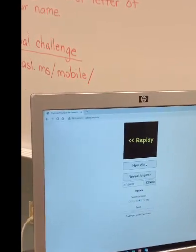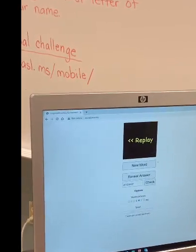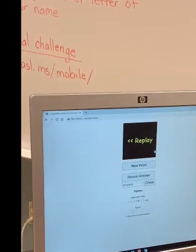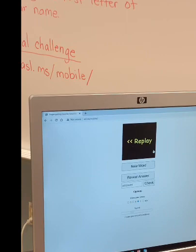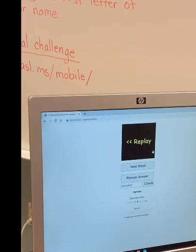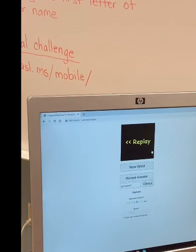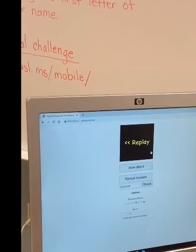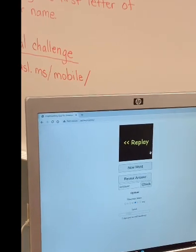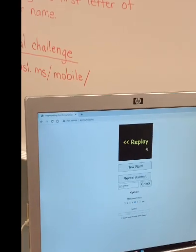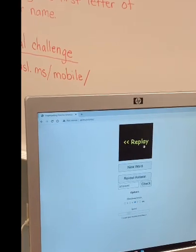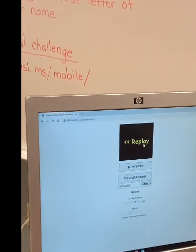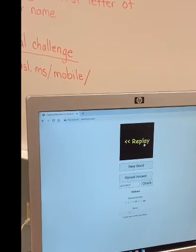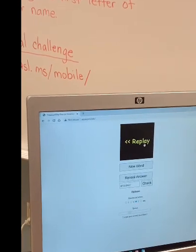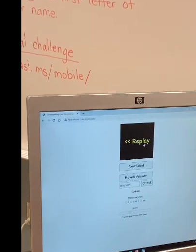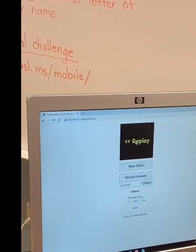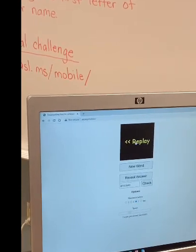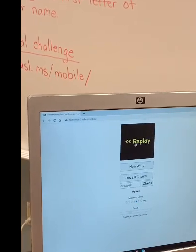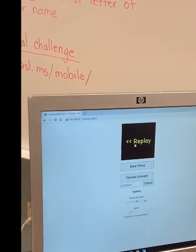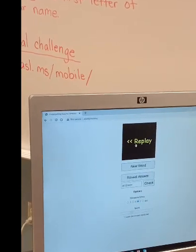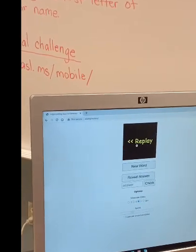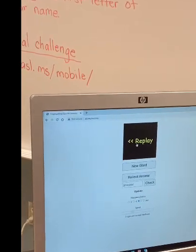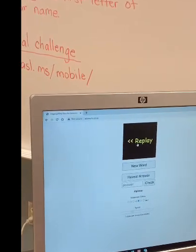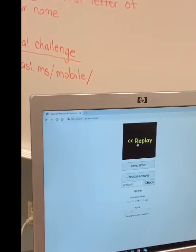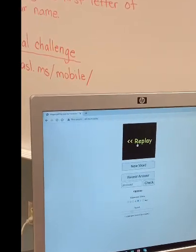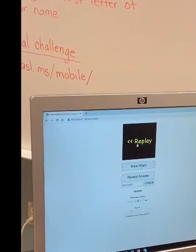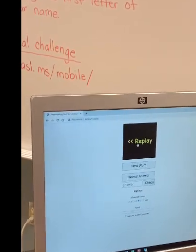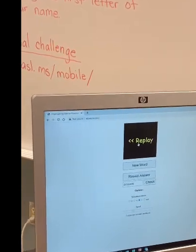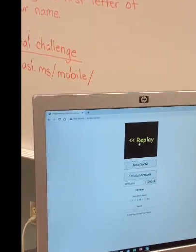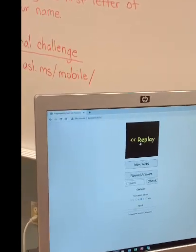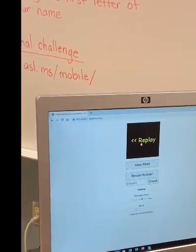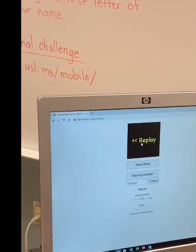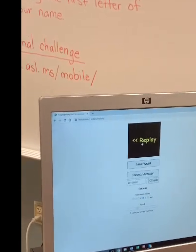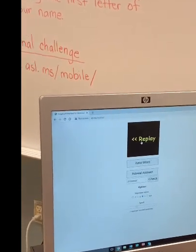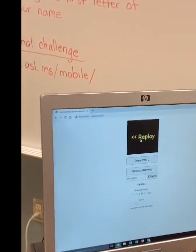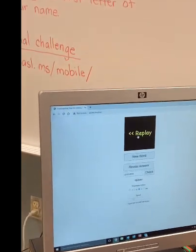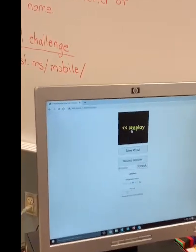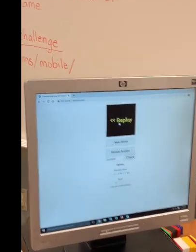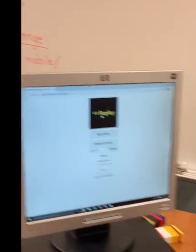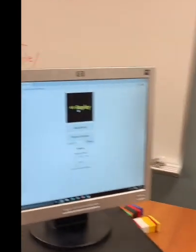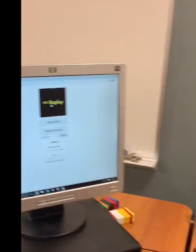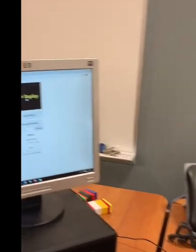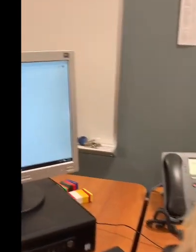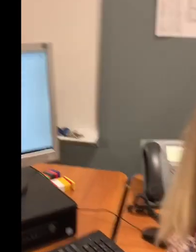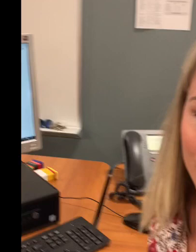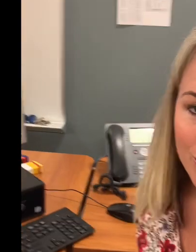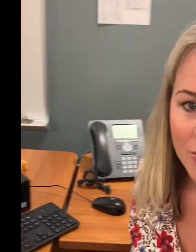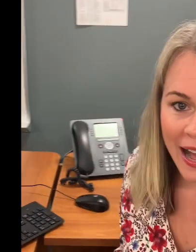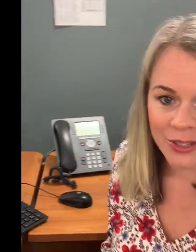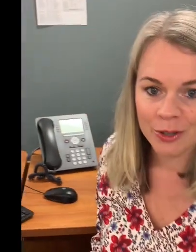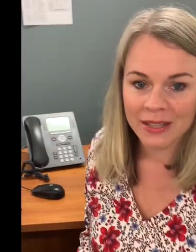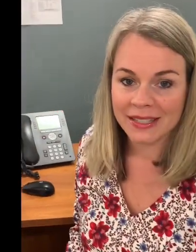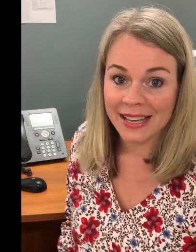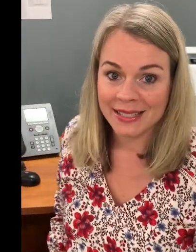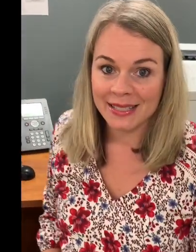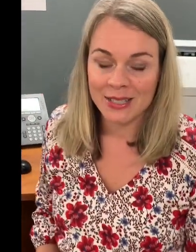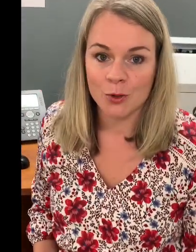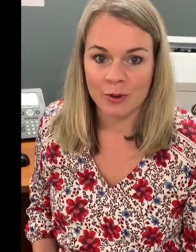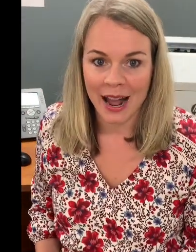website. So if you practice this at home, I'll have a question on the Google Classroom that says, did you practice